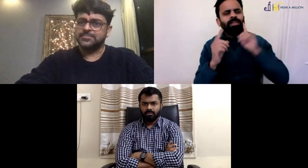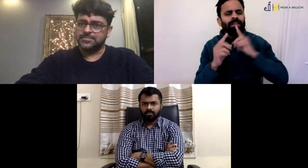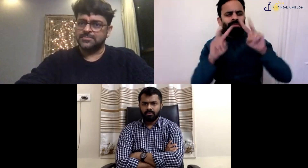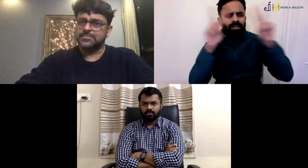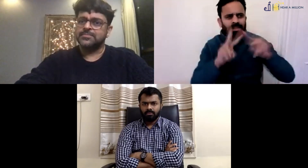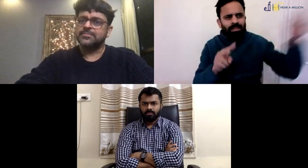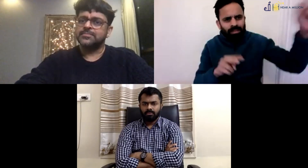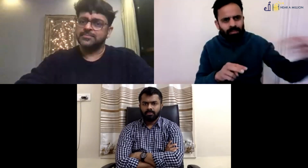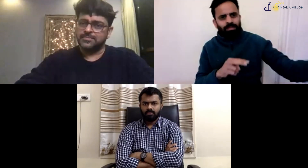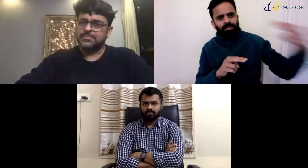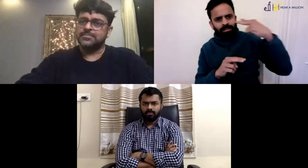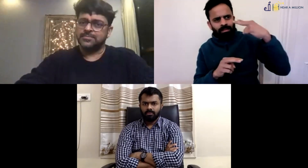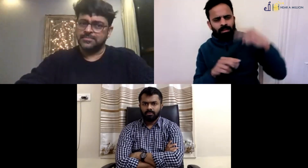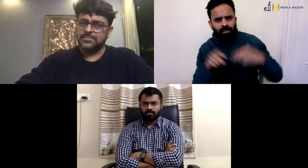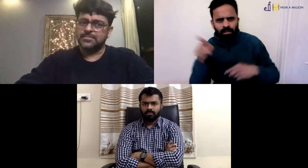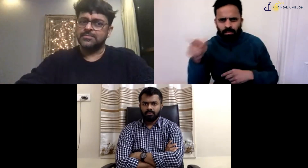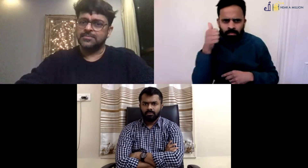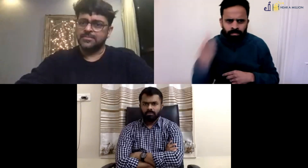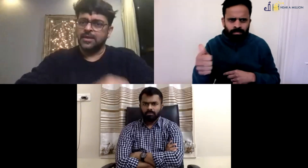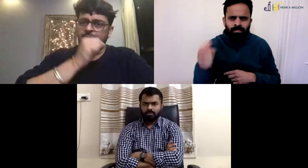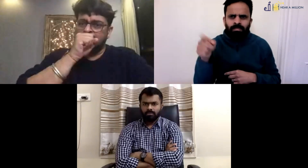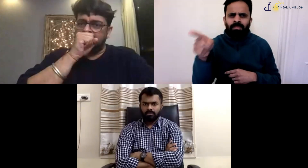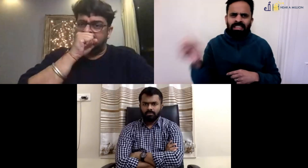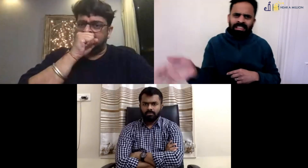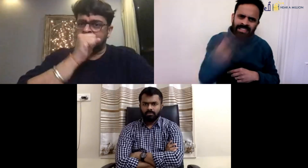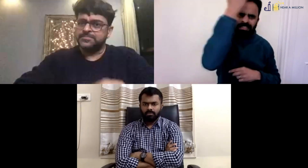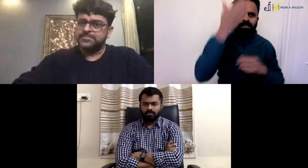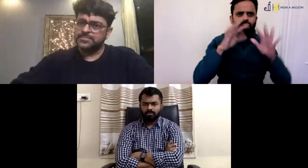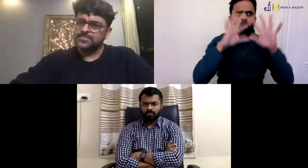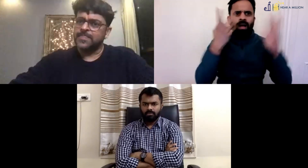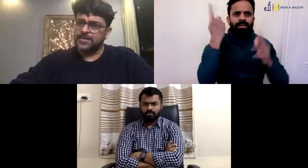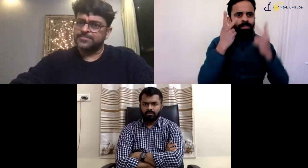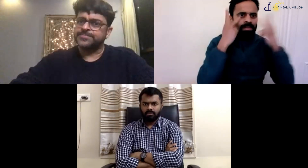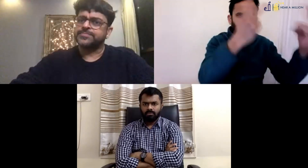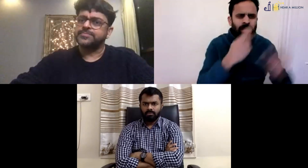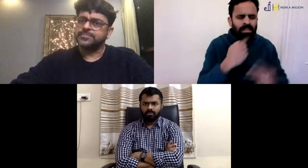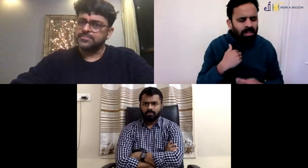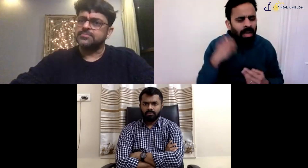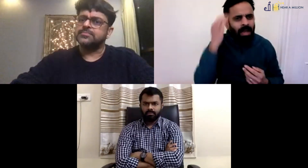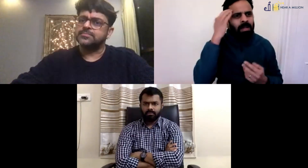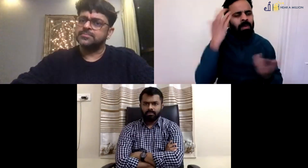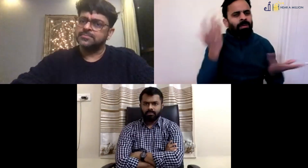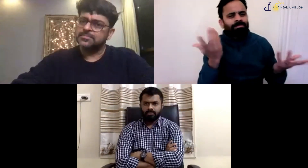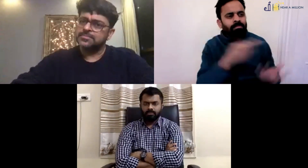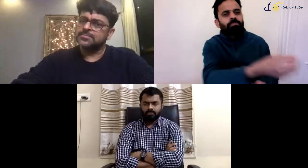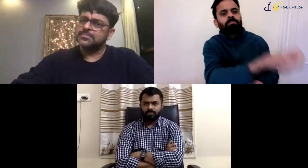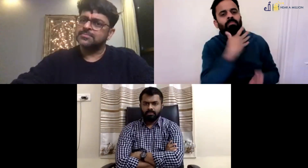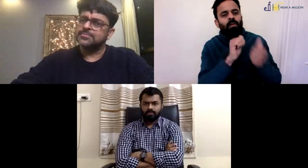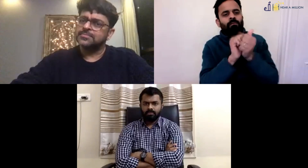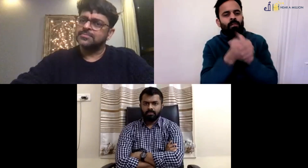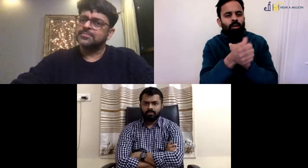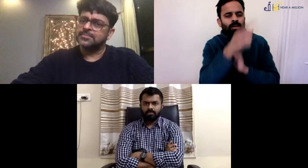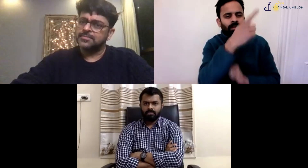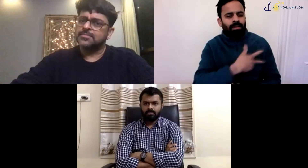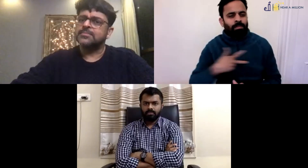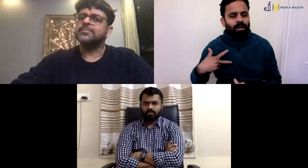interpreter, also came. And a lot of people saw in me that you have qualities, just go see the world.